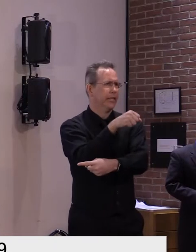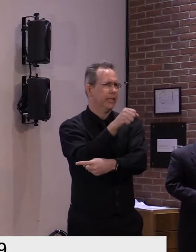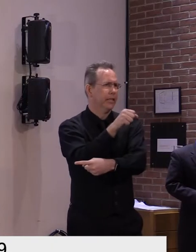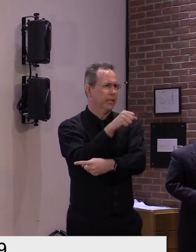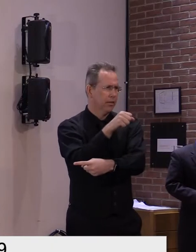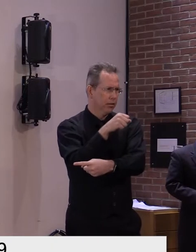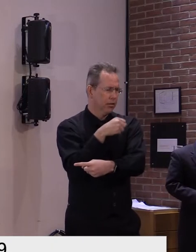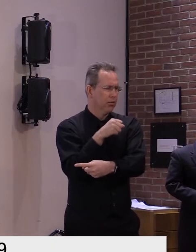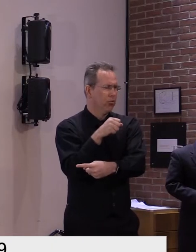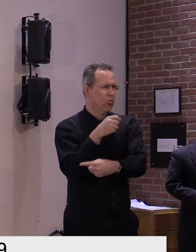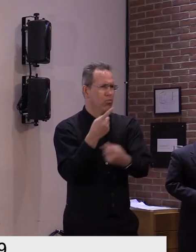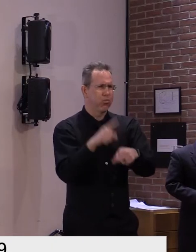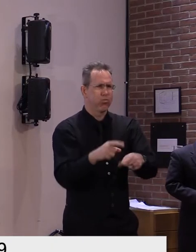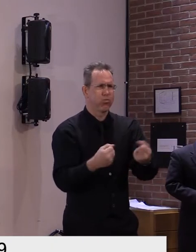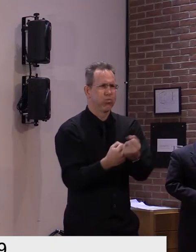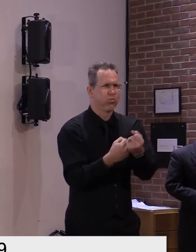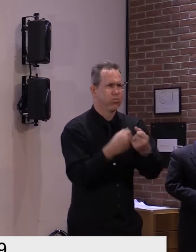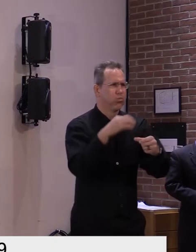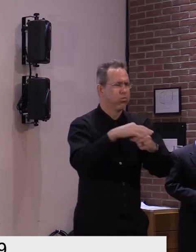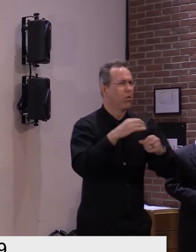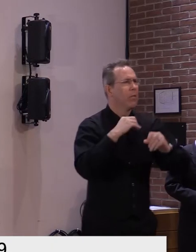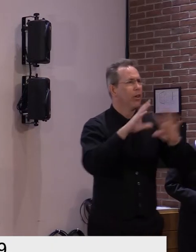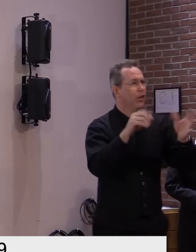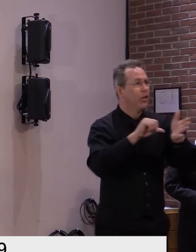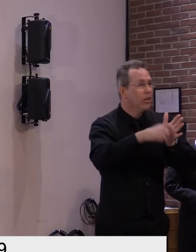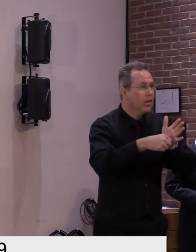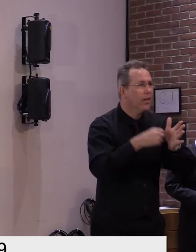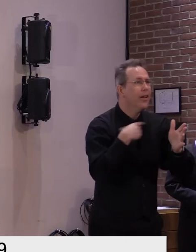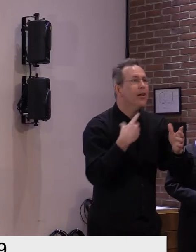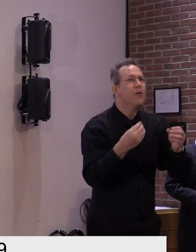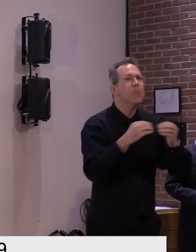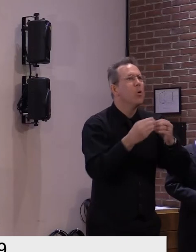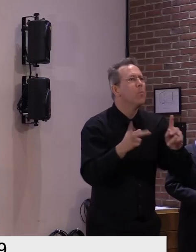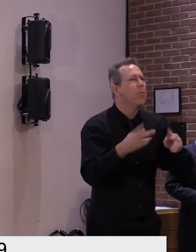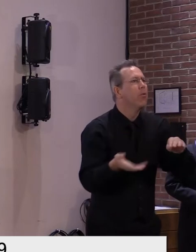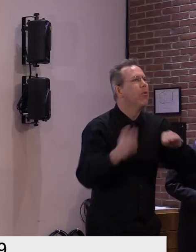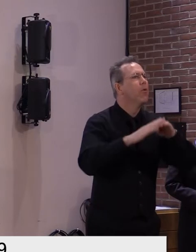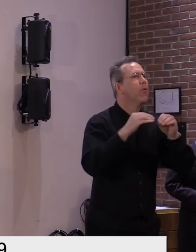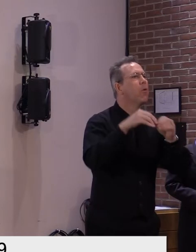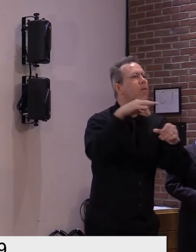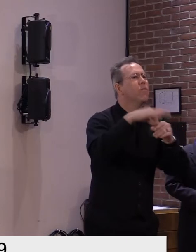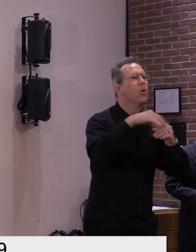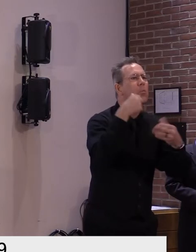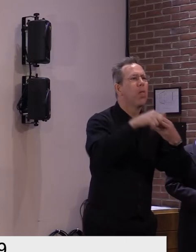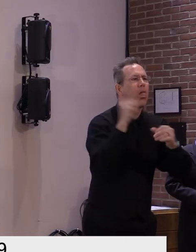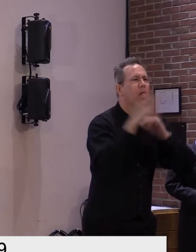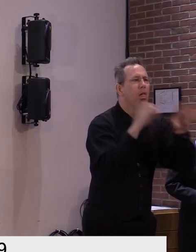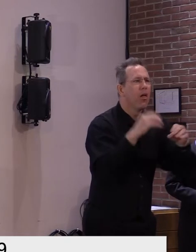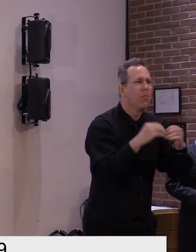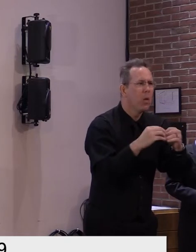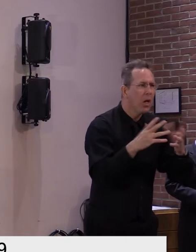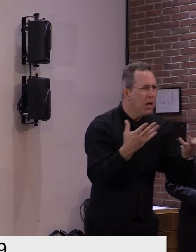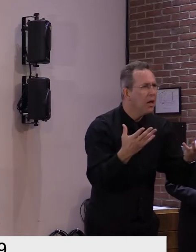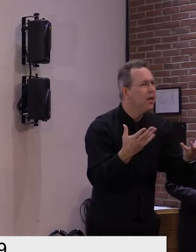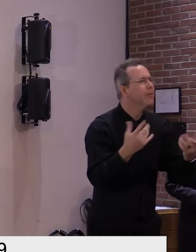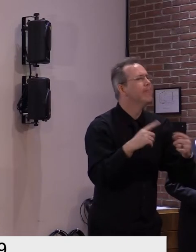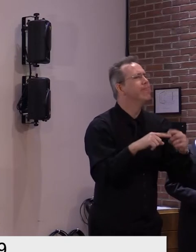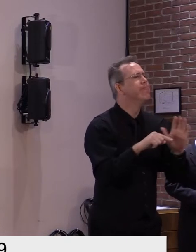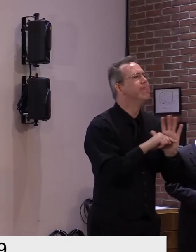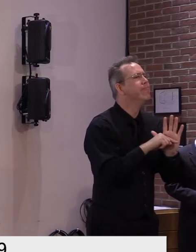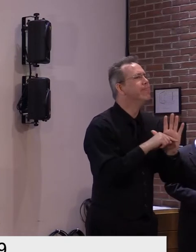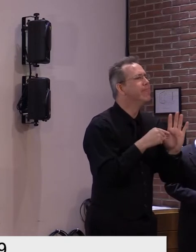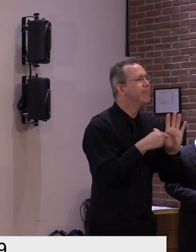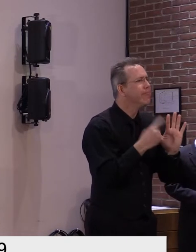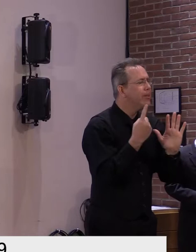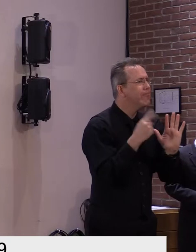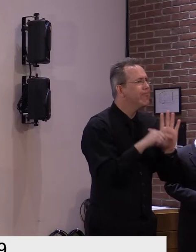the general election, I'm wondering why not the other elections that we have. And if it works for the